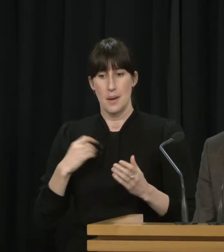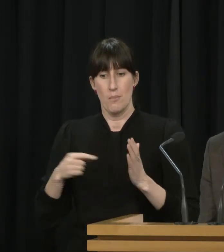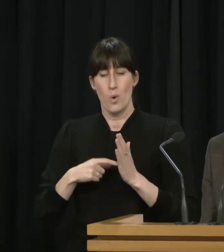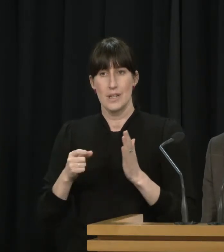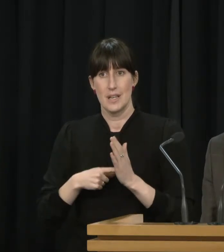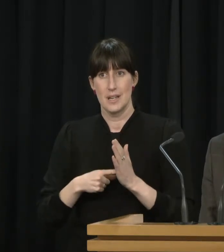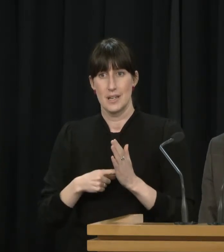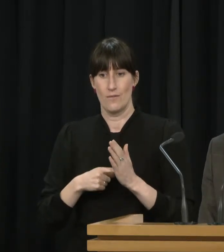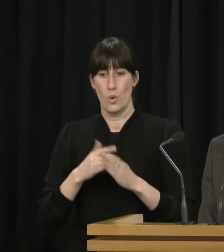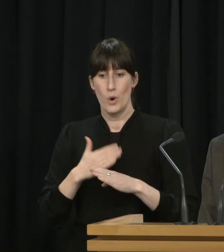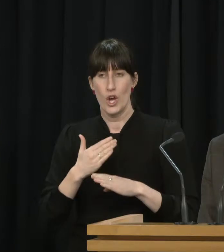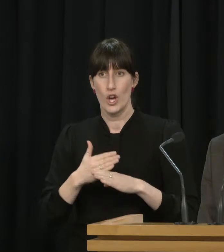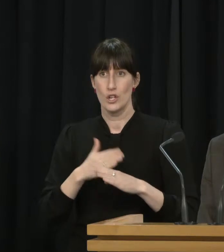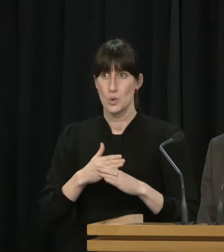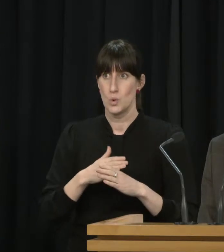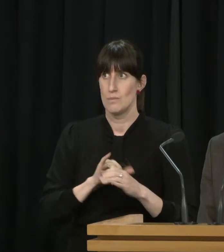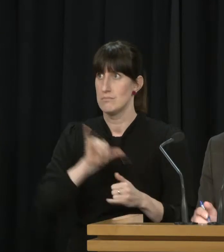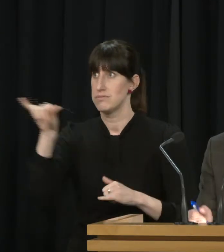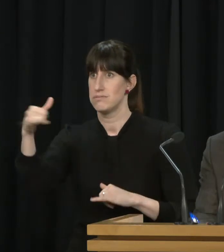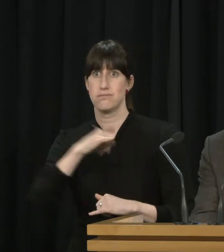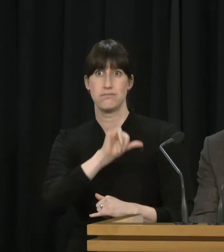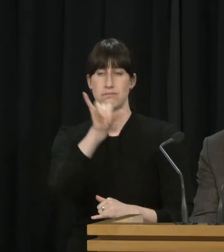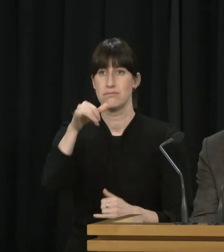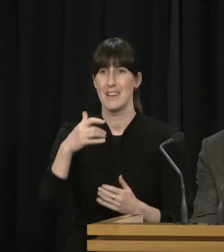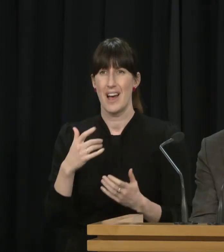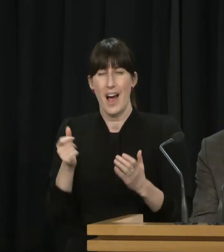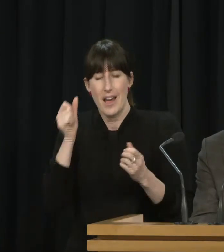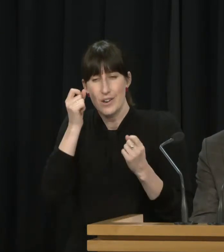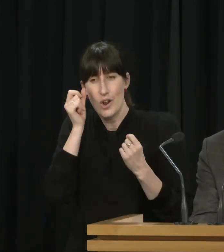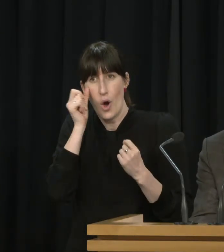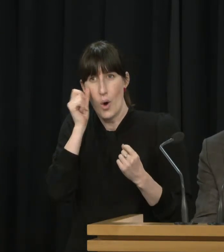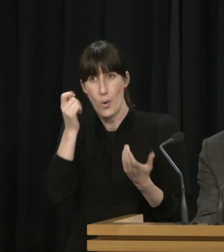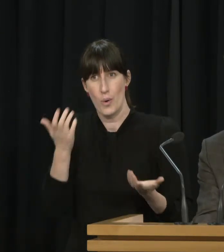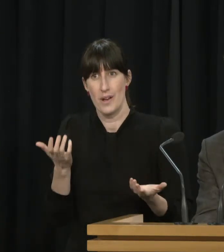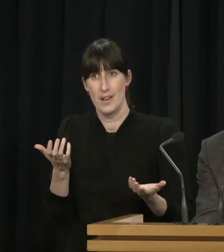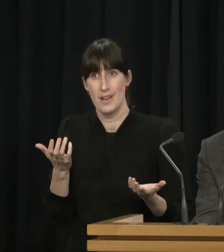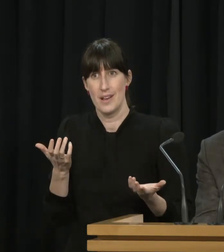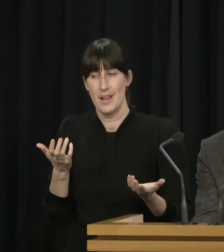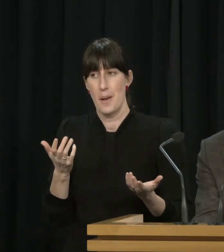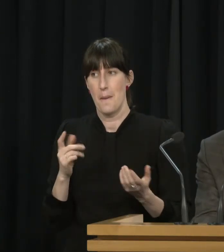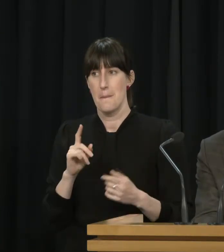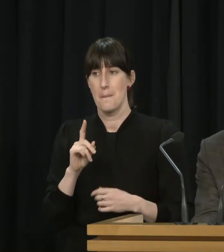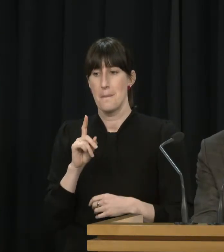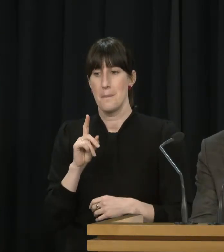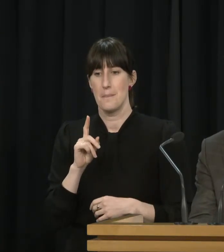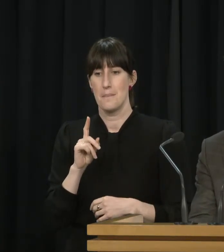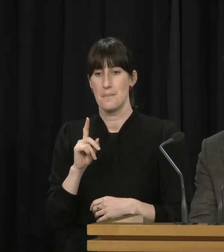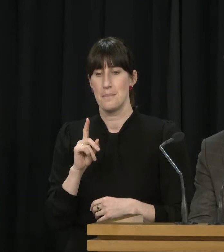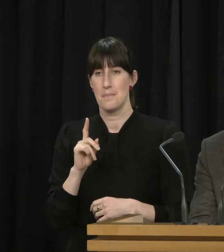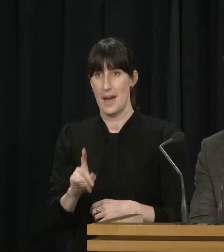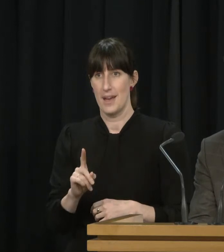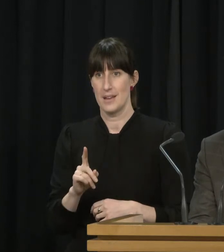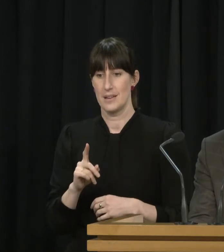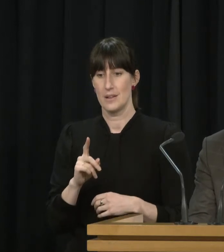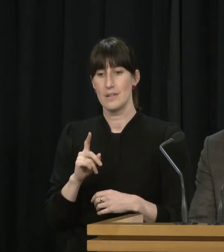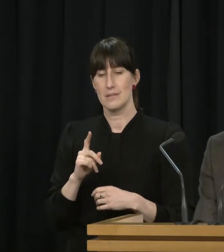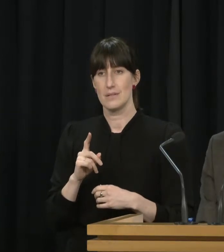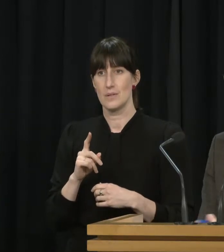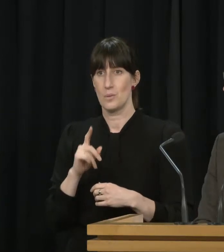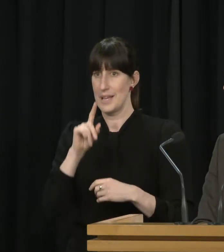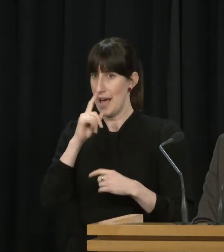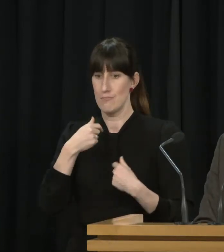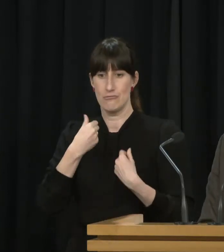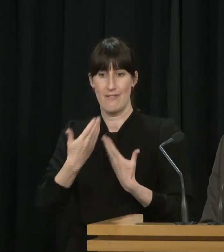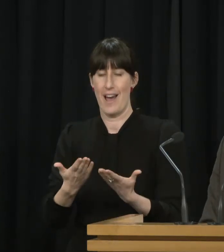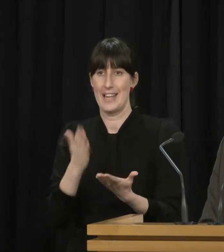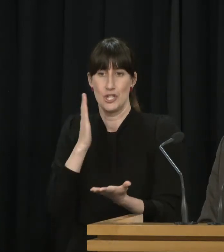is vitally important. So none of us underestimate all of those things. As soon as we can provide more certainty,